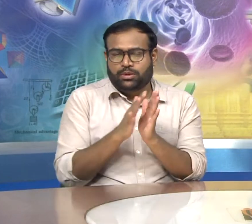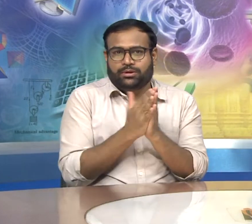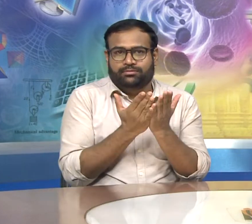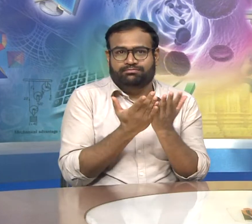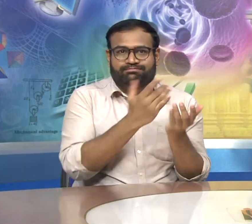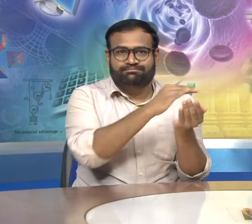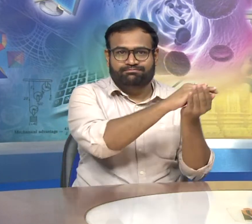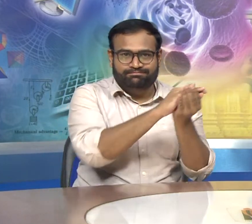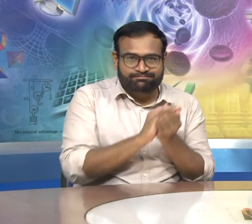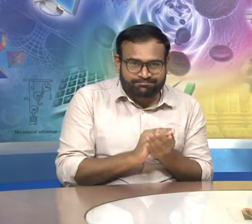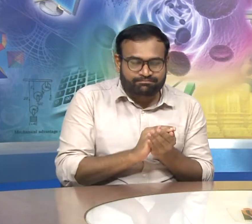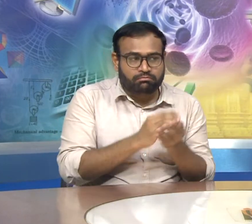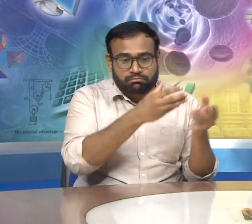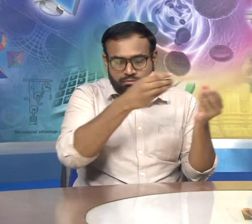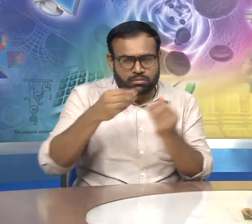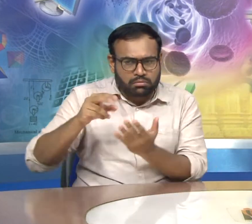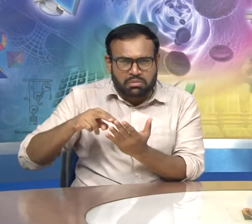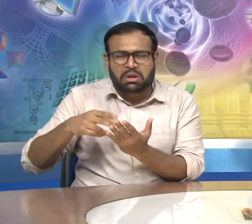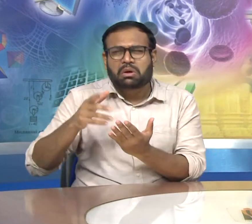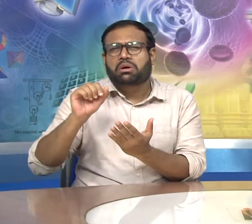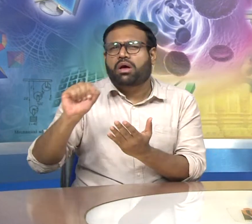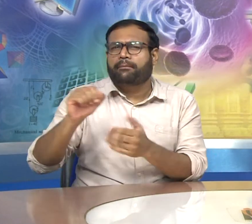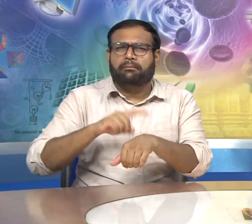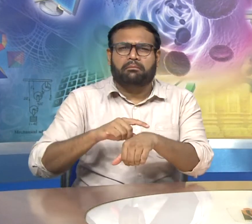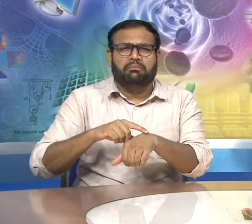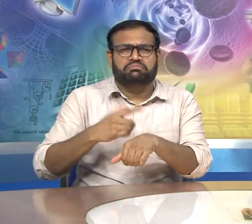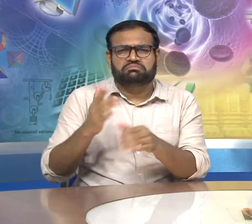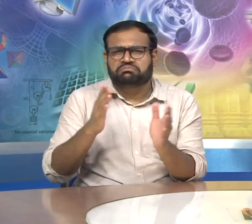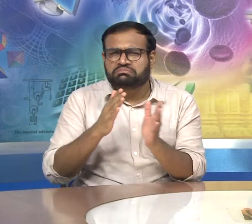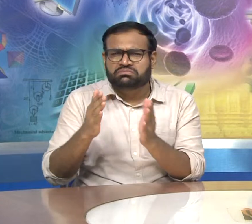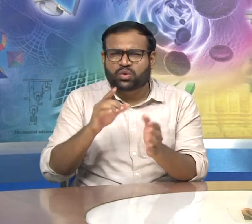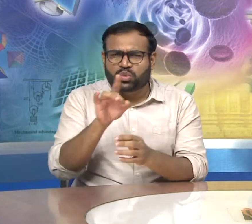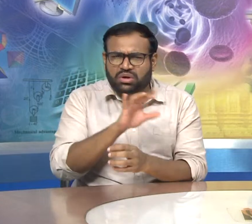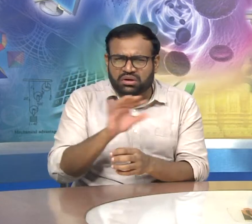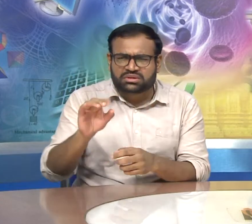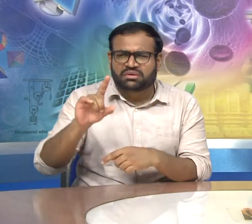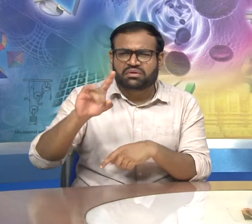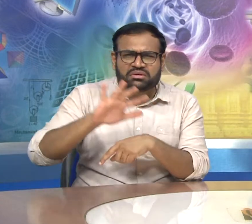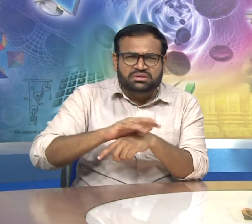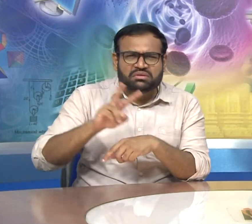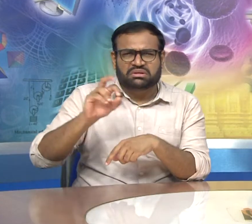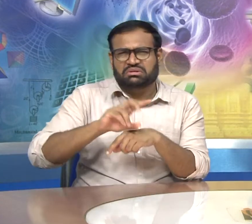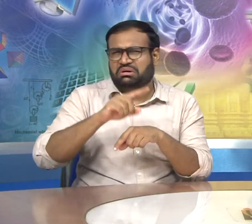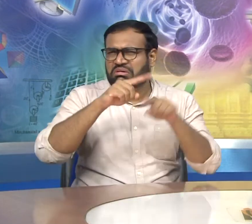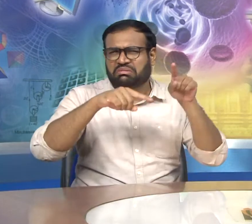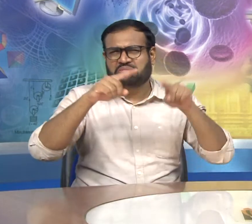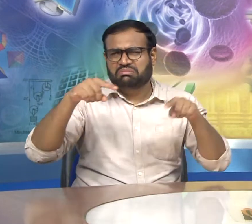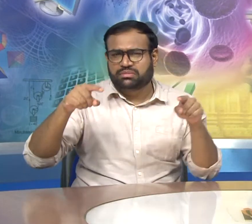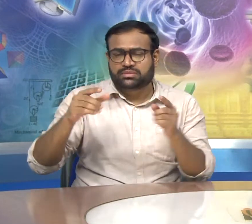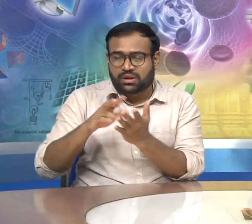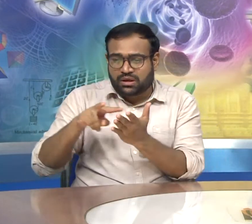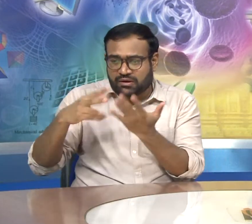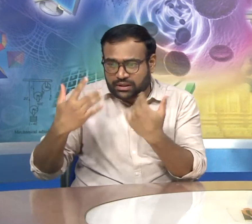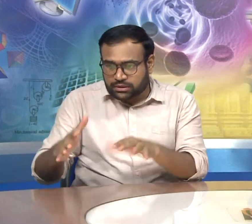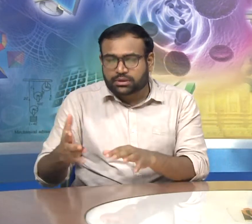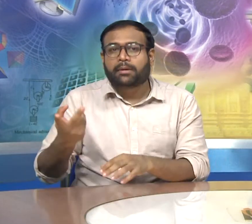For example, for your research purpose or for book reading, you render the book